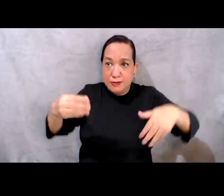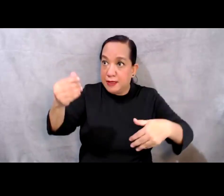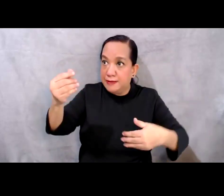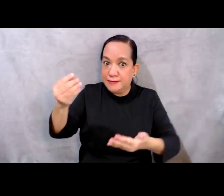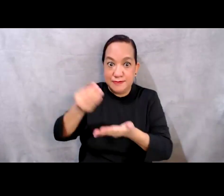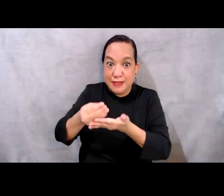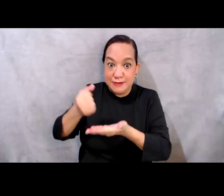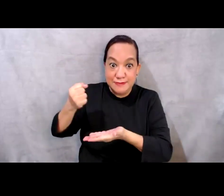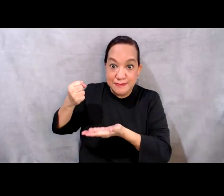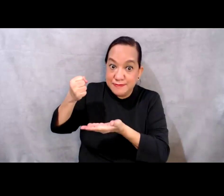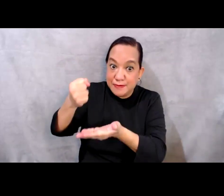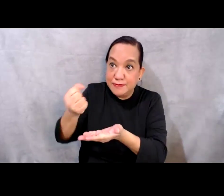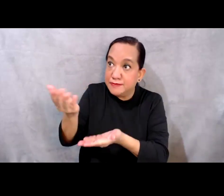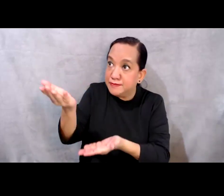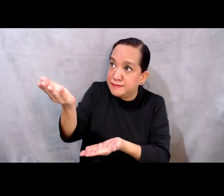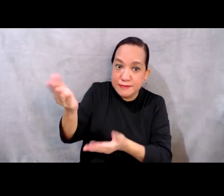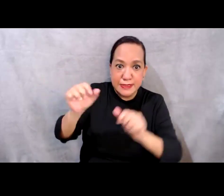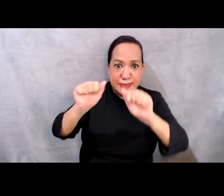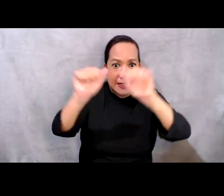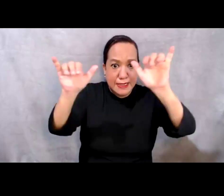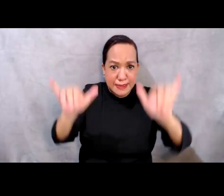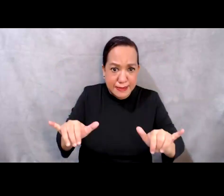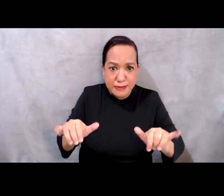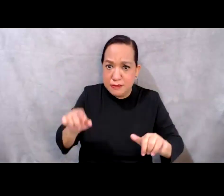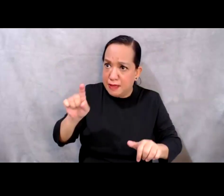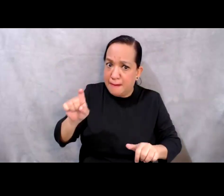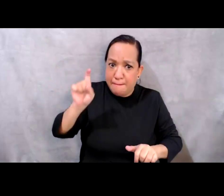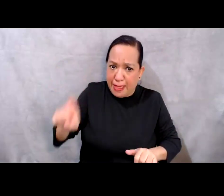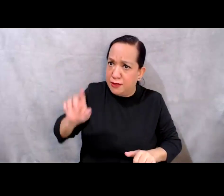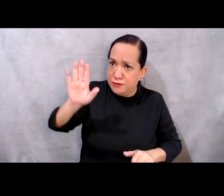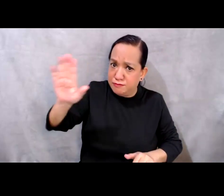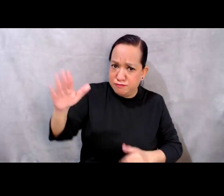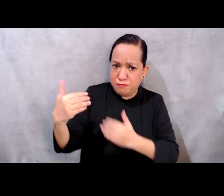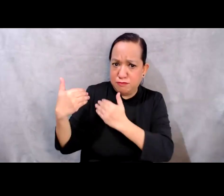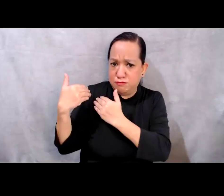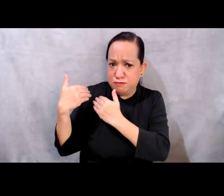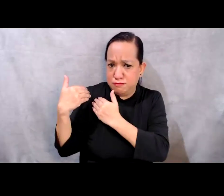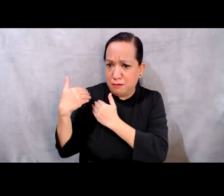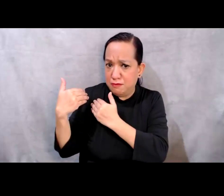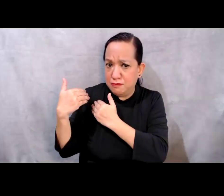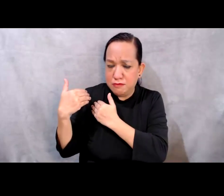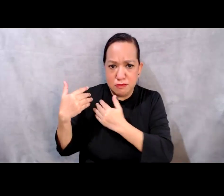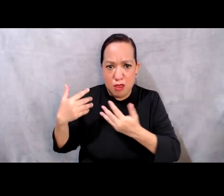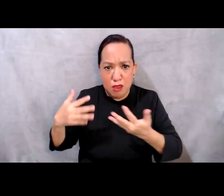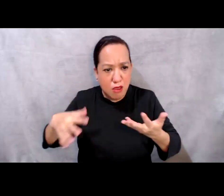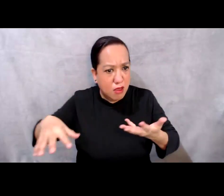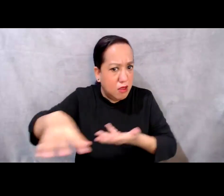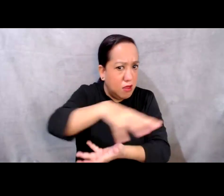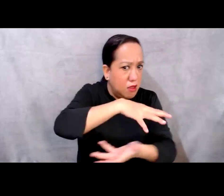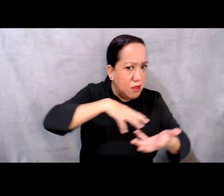it's accountability or it's really the corporate mechanism. But going back to the problem of the solar farm